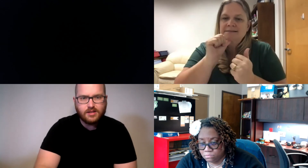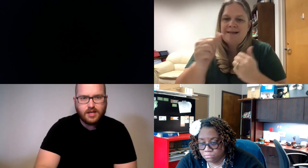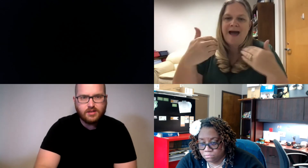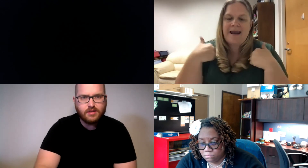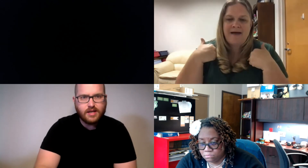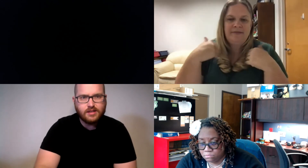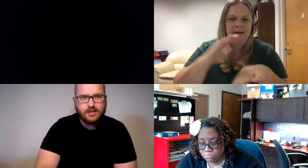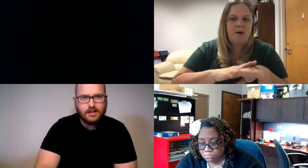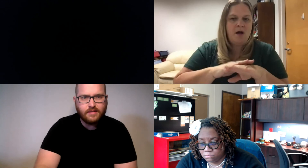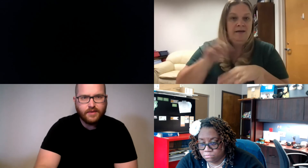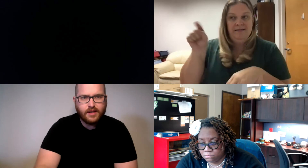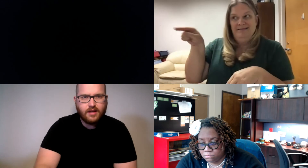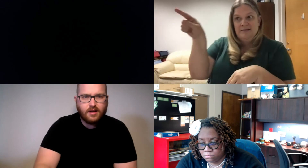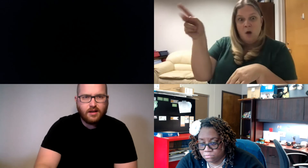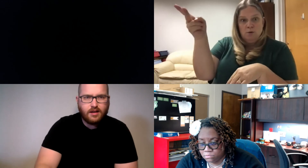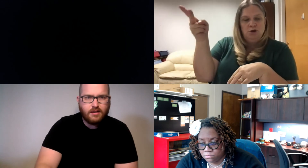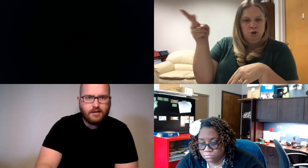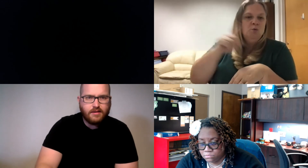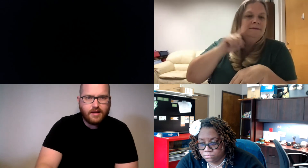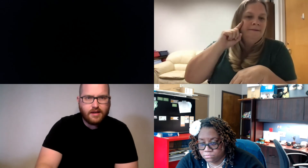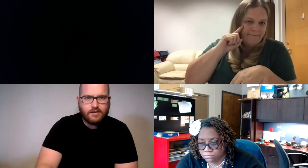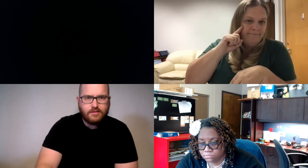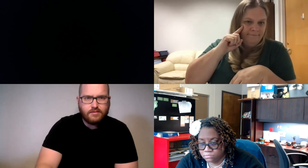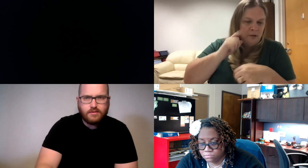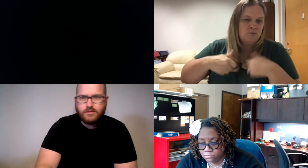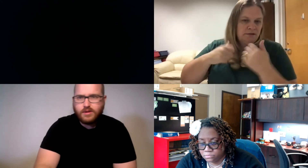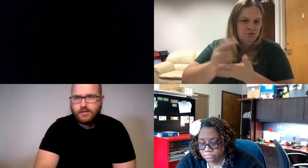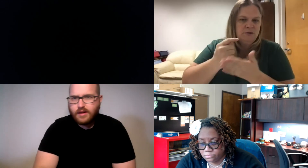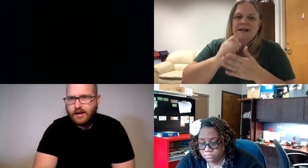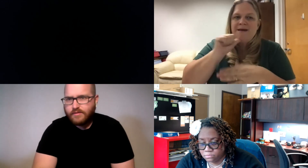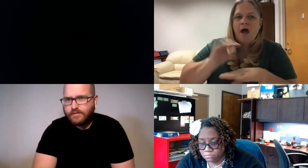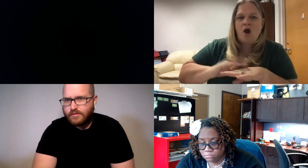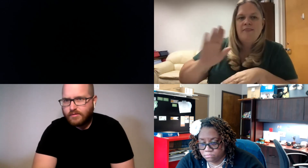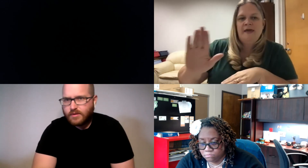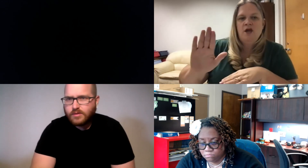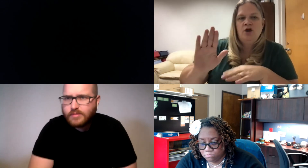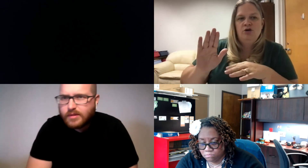Texas Educational Agency, and they don't have